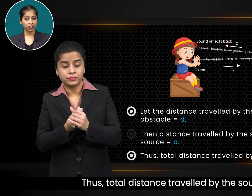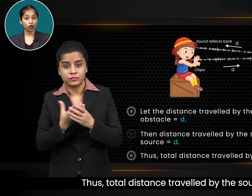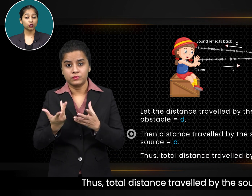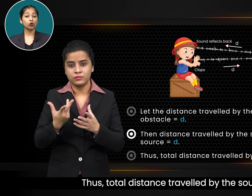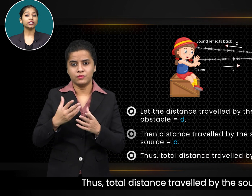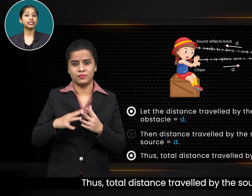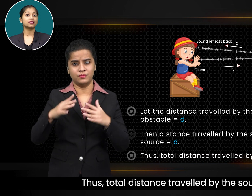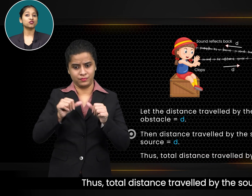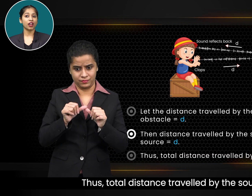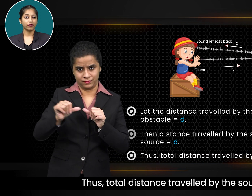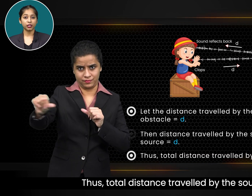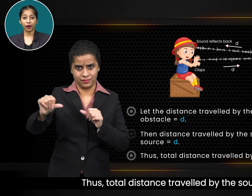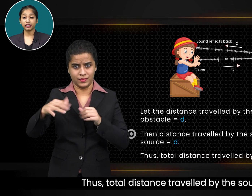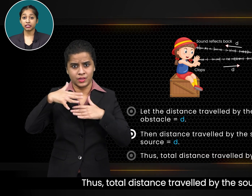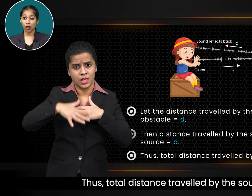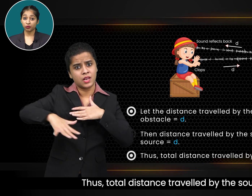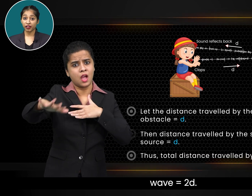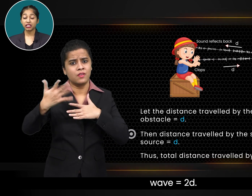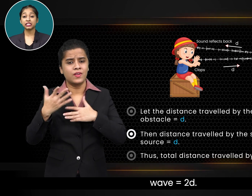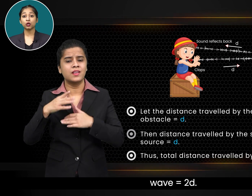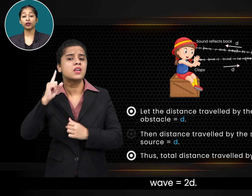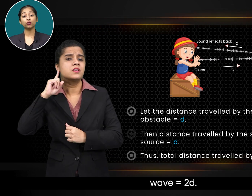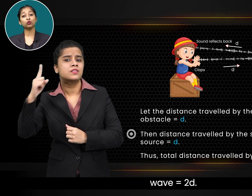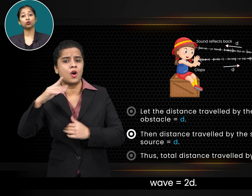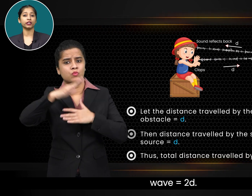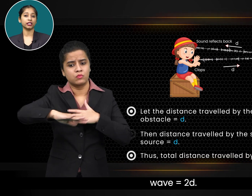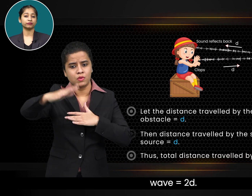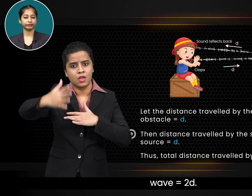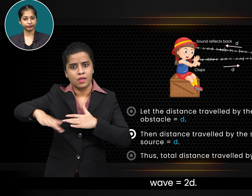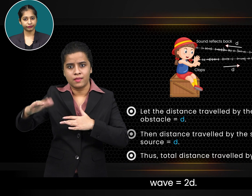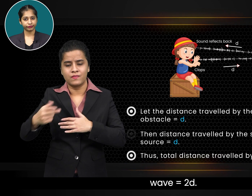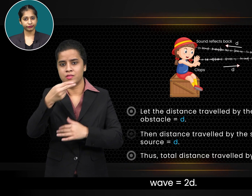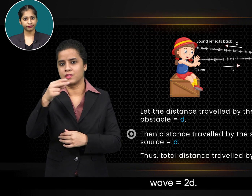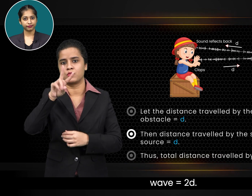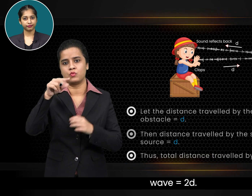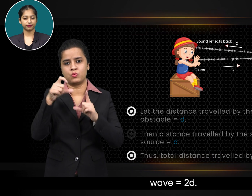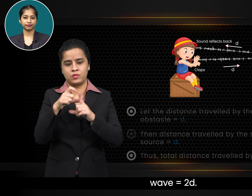Thus, total distance travelled by the sound wave is equal to 2d.